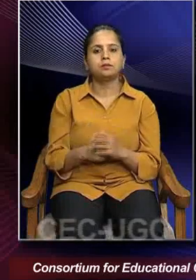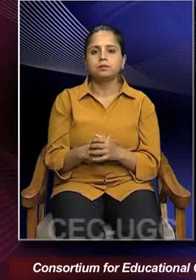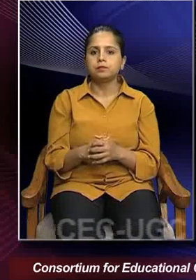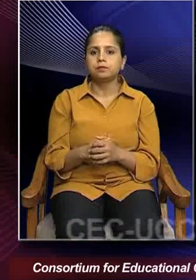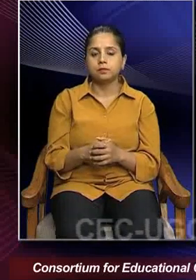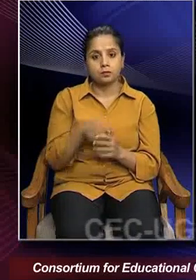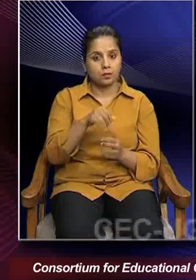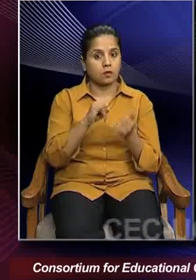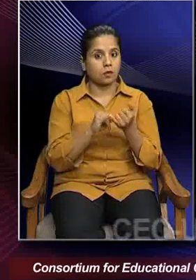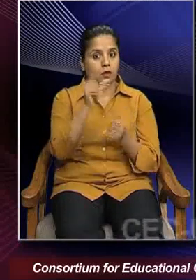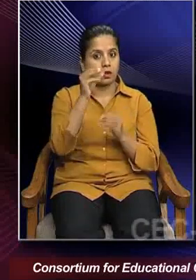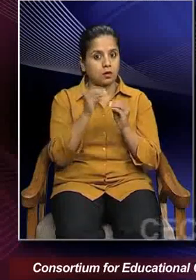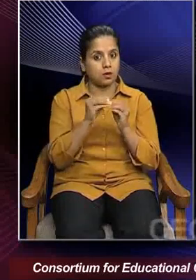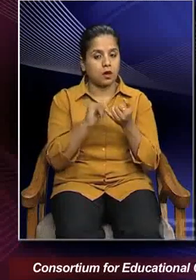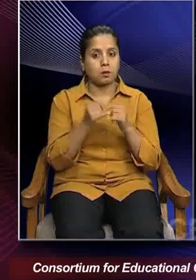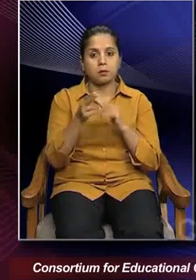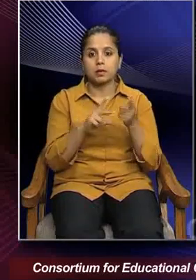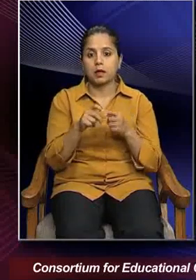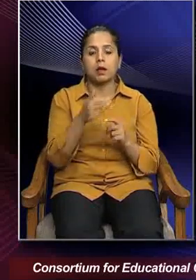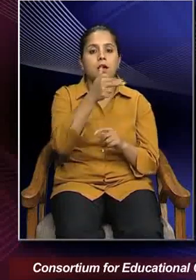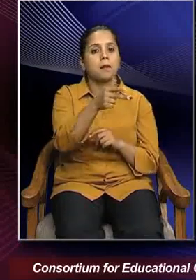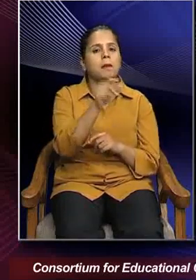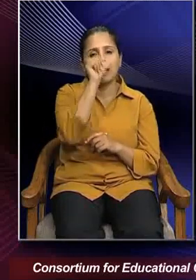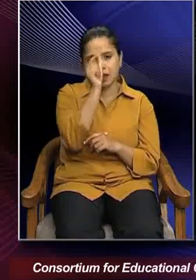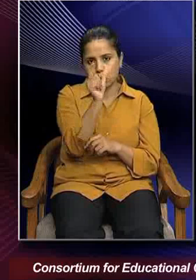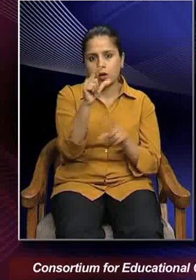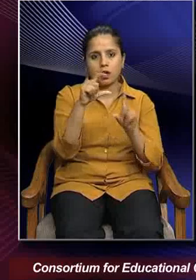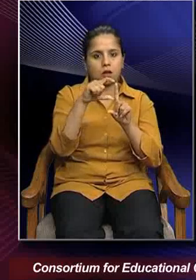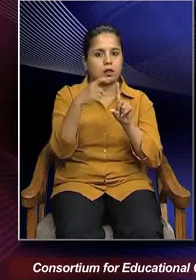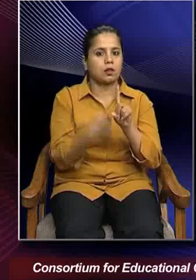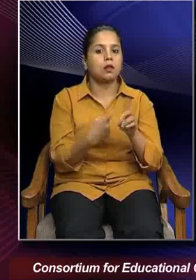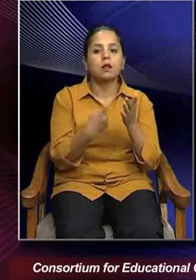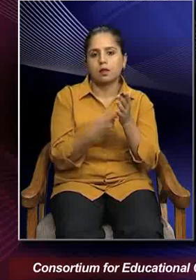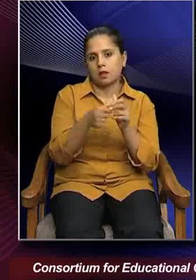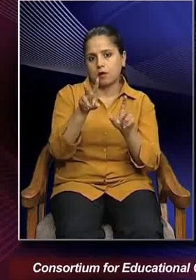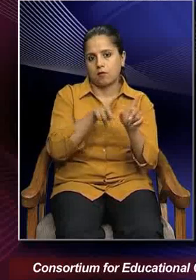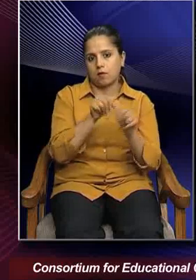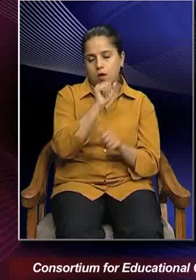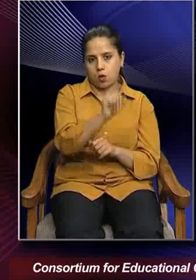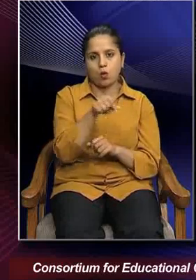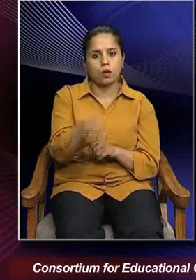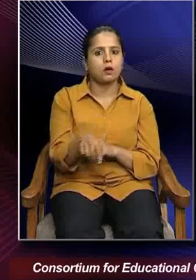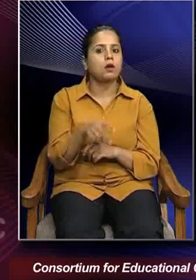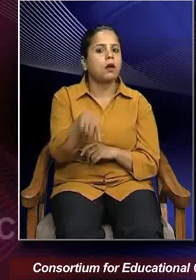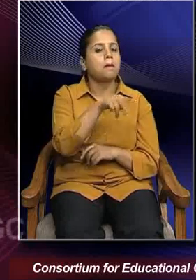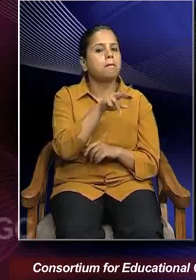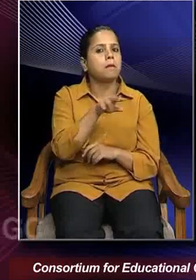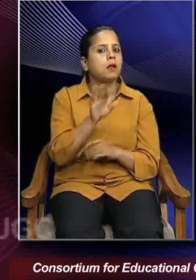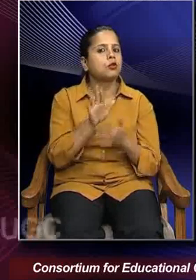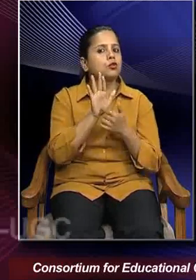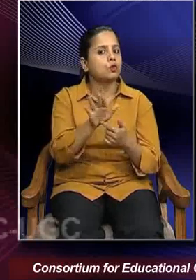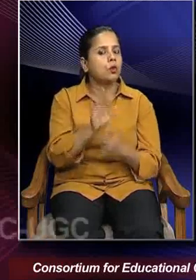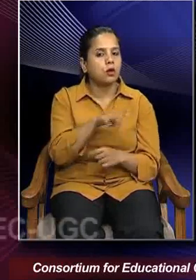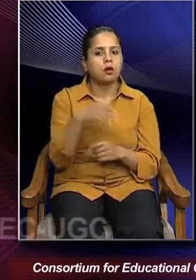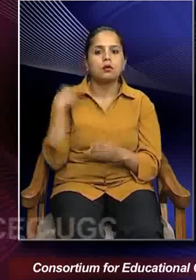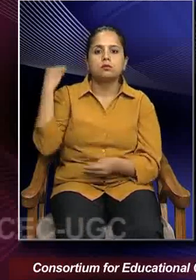So, substance, also known as dravya in Vaiśeṣika philosophy, serves as